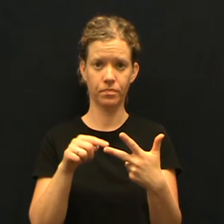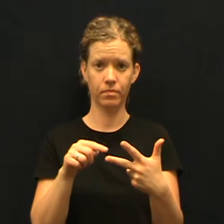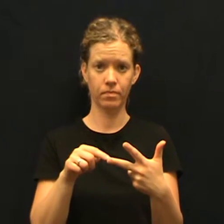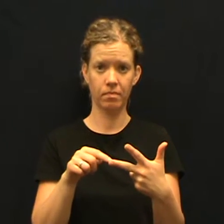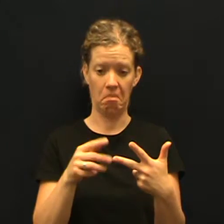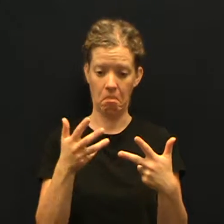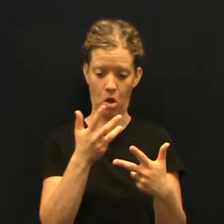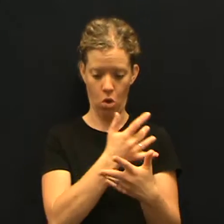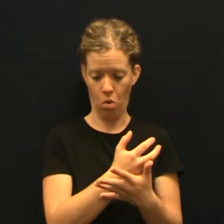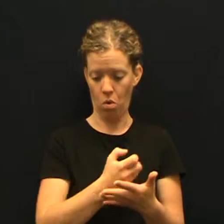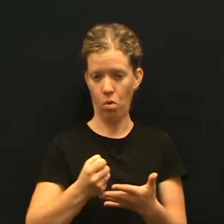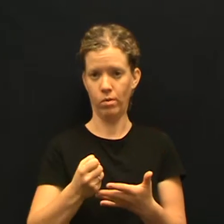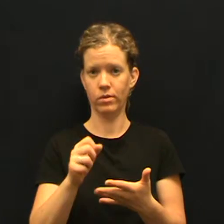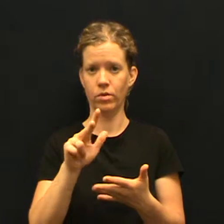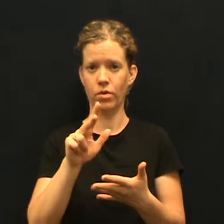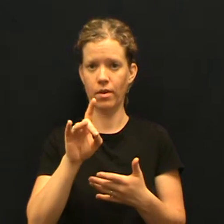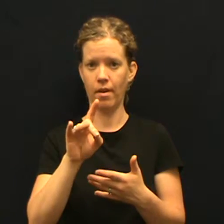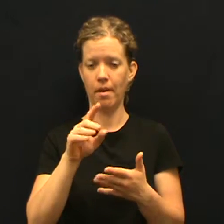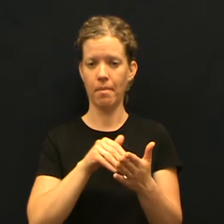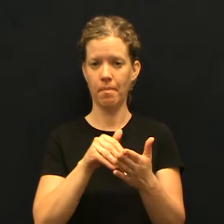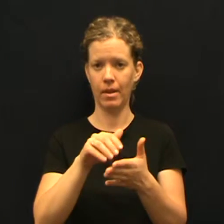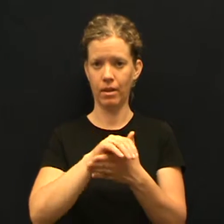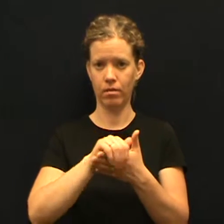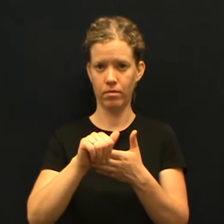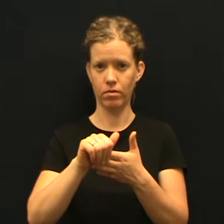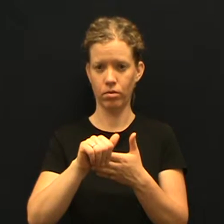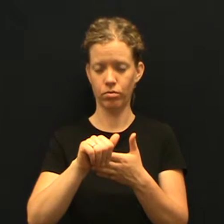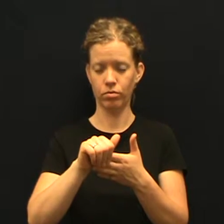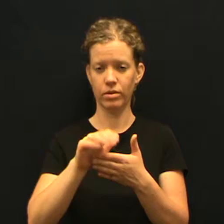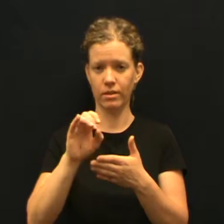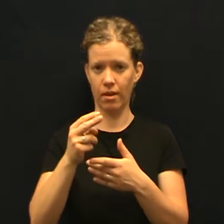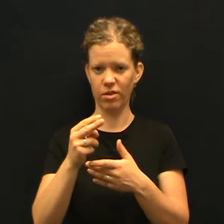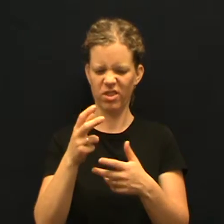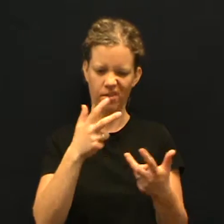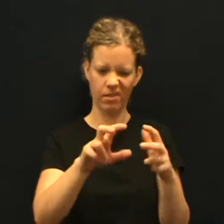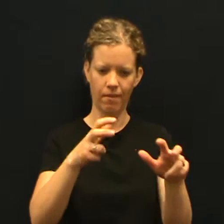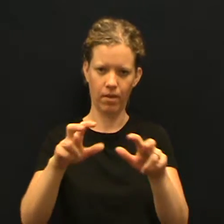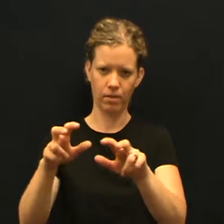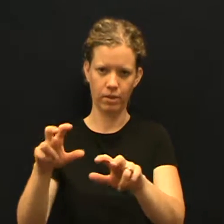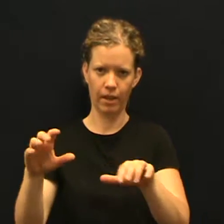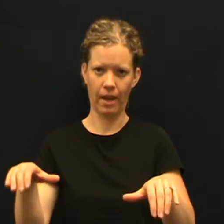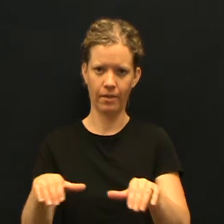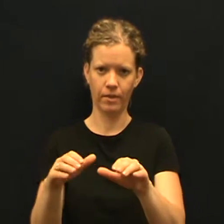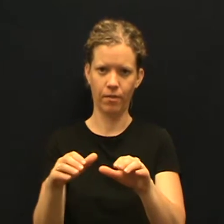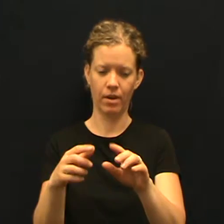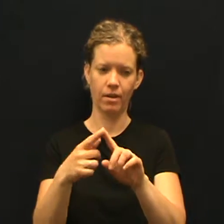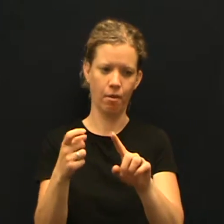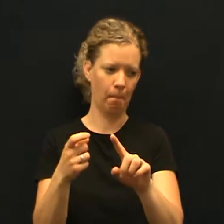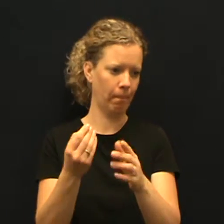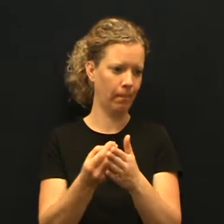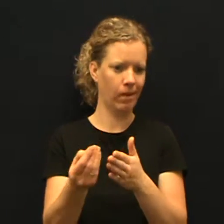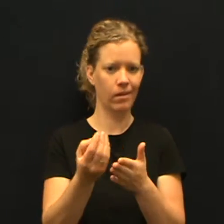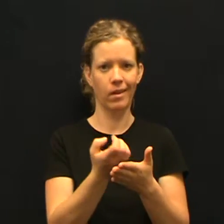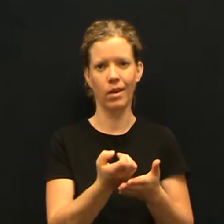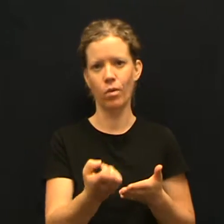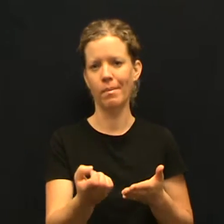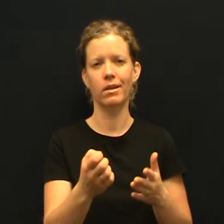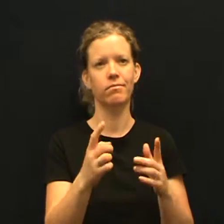used 38 million of cash in our investing activities through the purchase of equipment and other